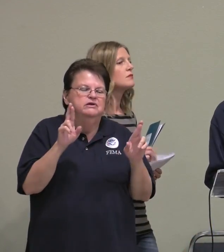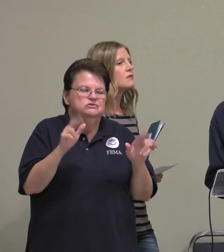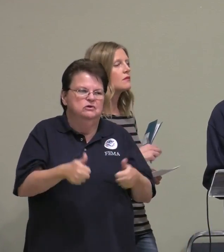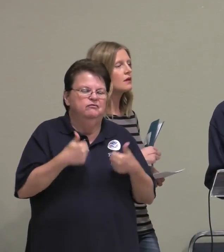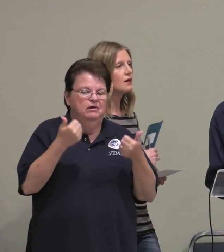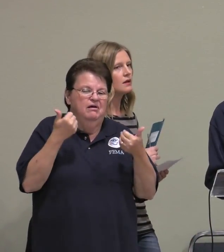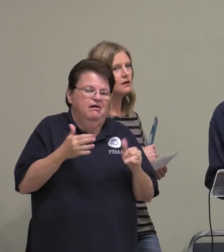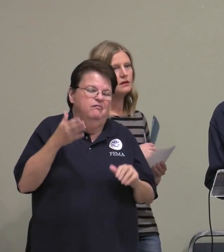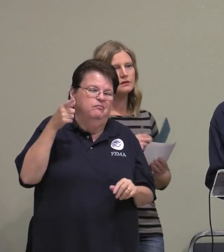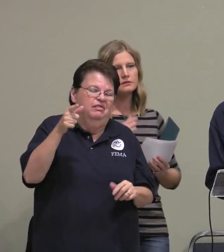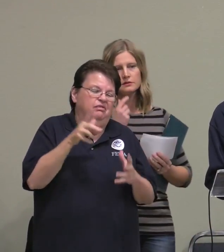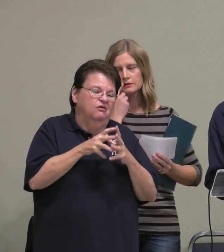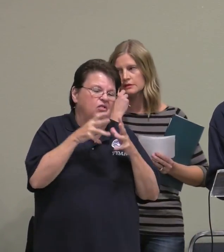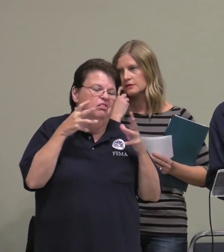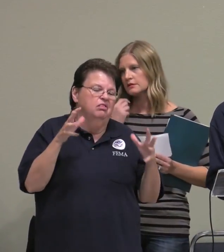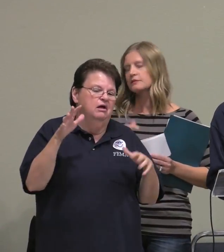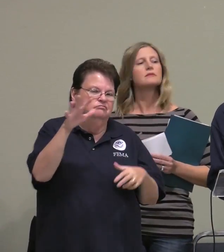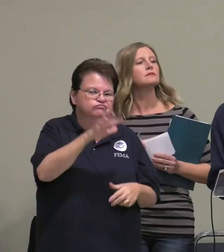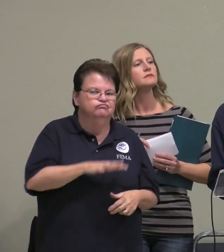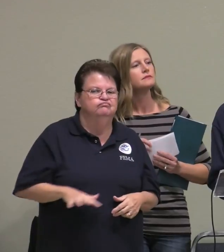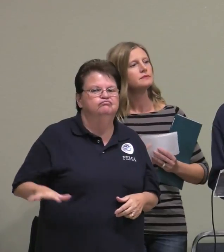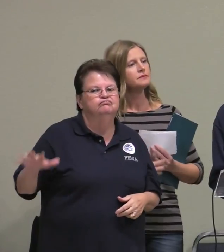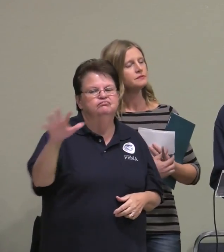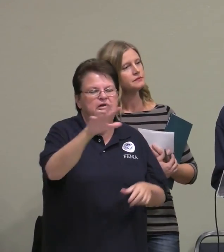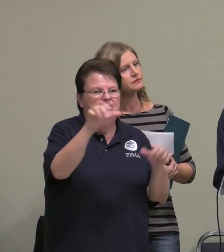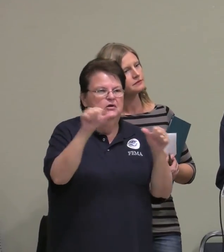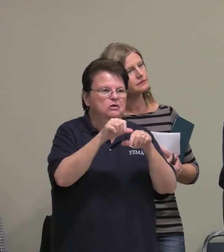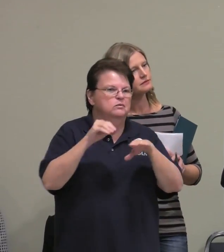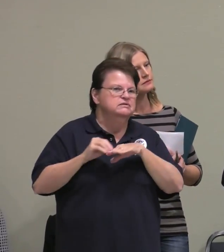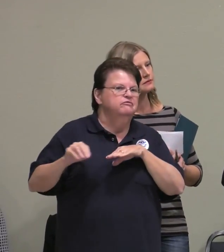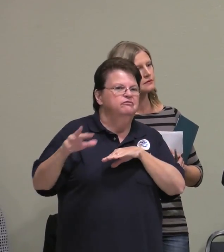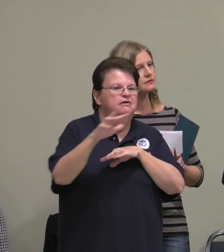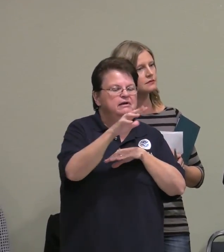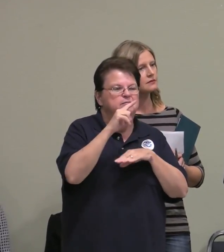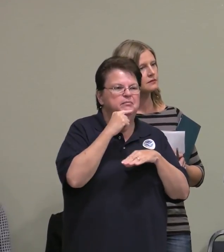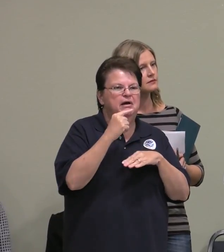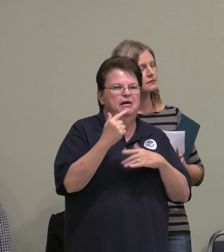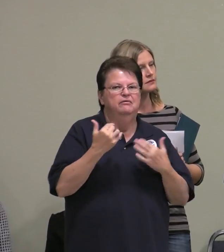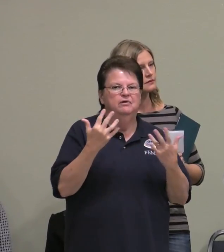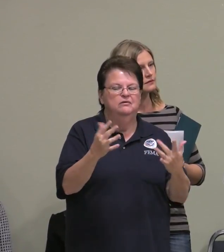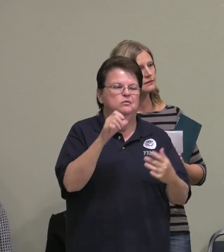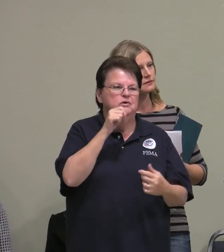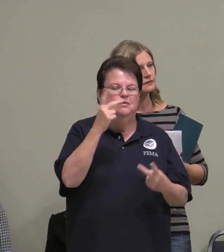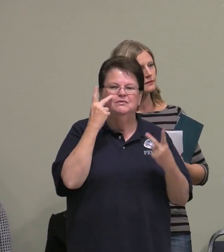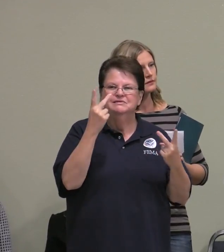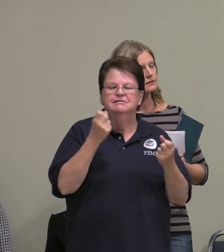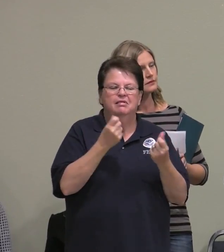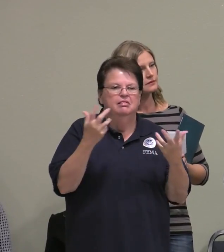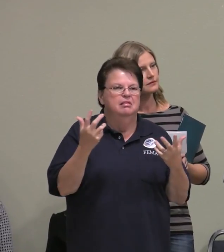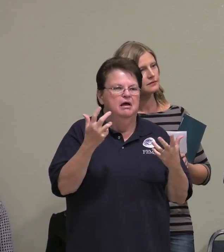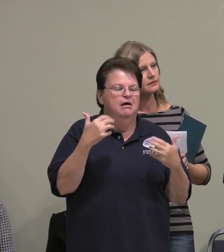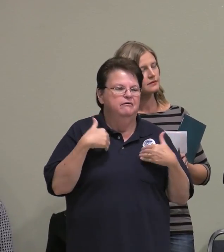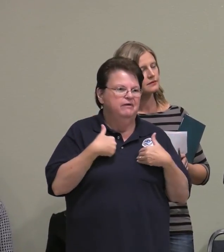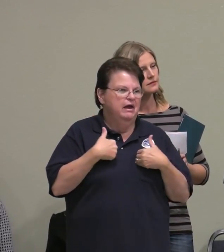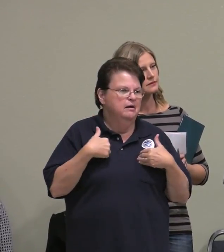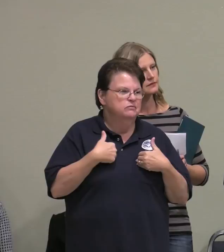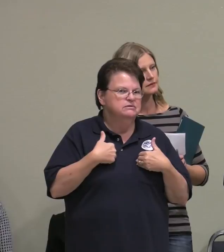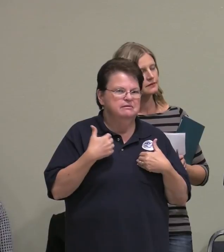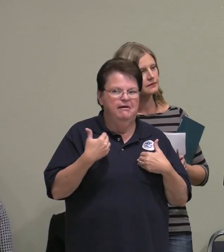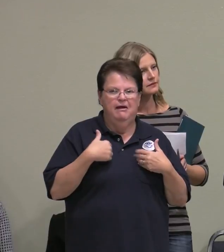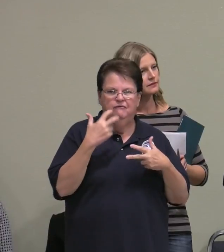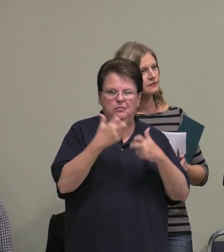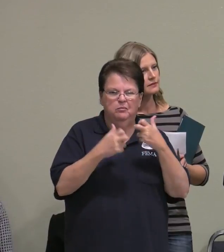I've been up there a lot all over the areas that were affected by the fire. We don't see a lot of animals having